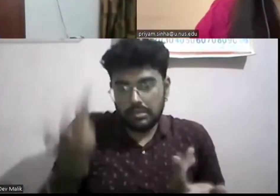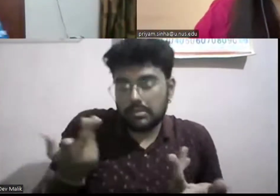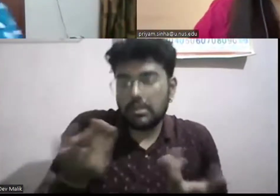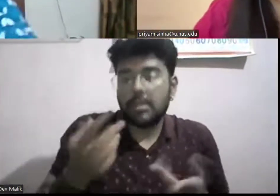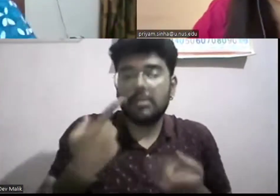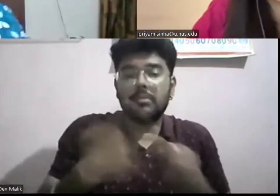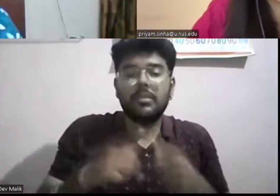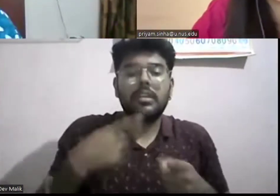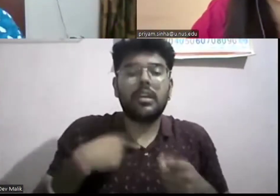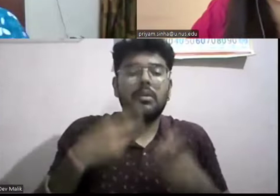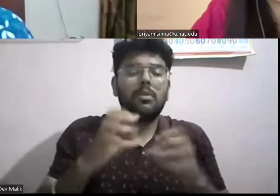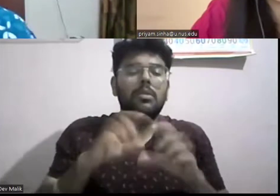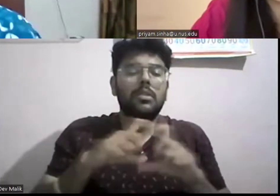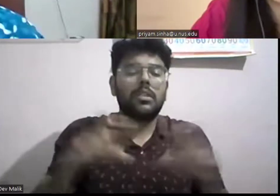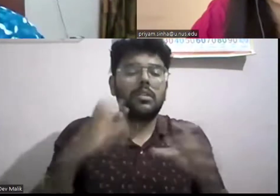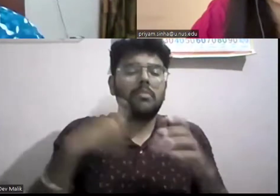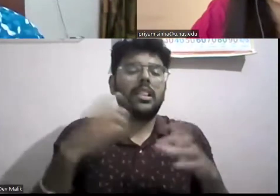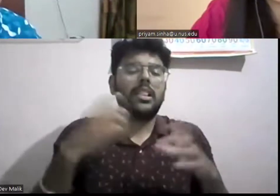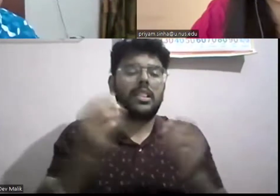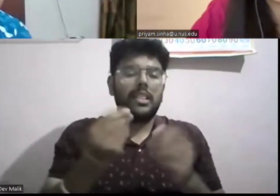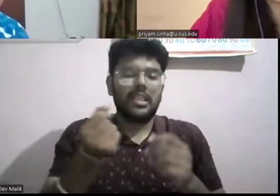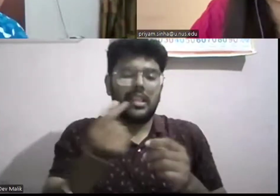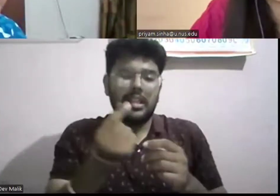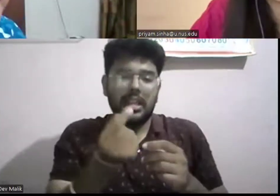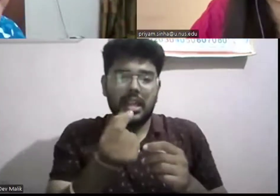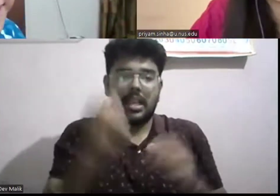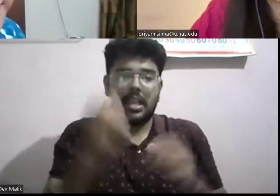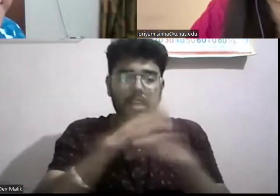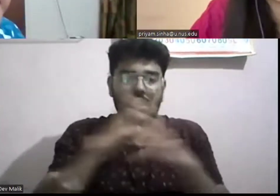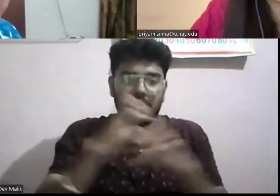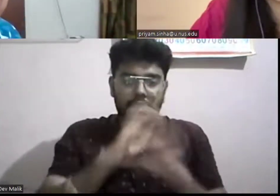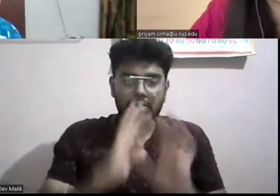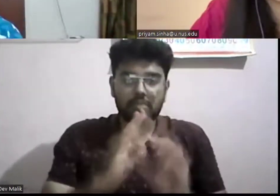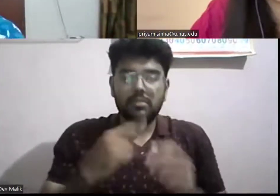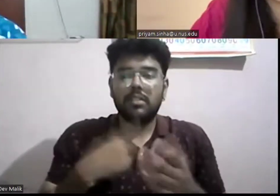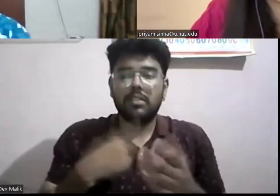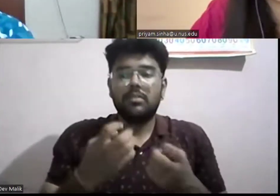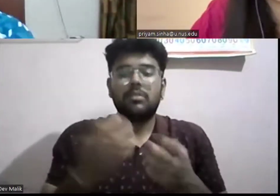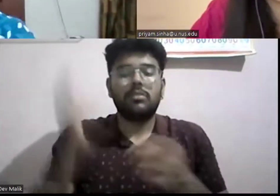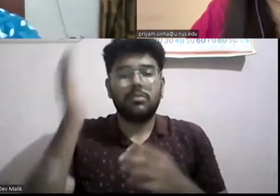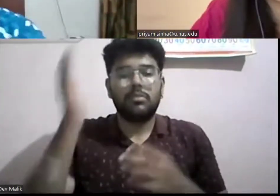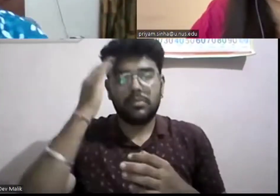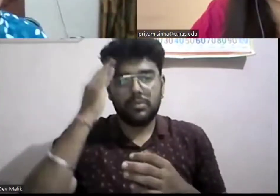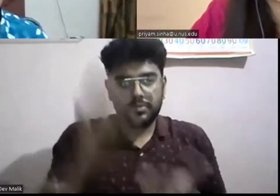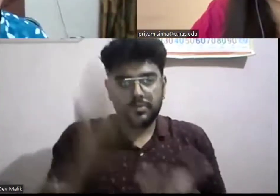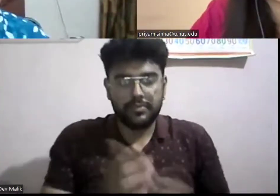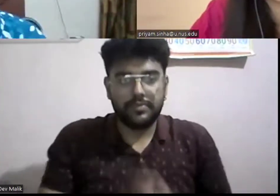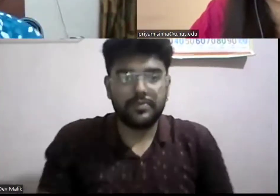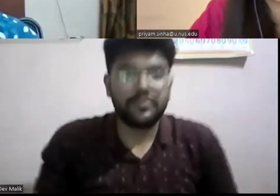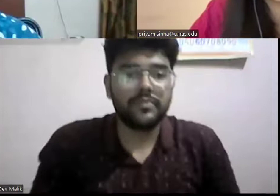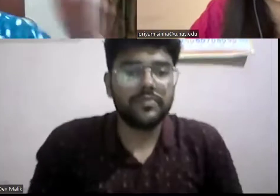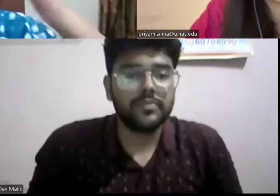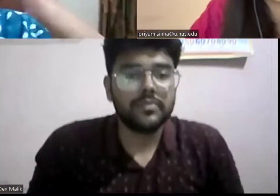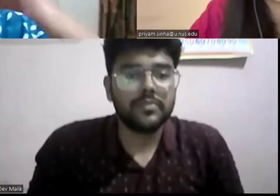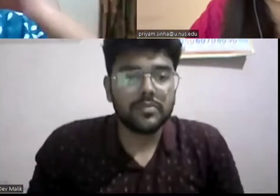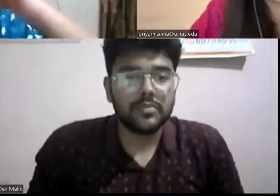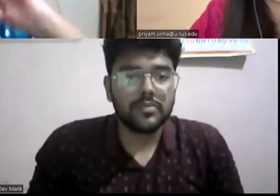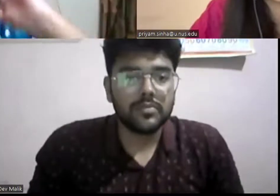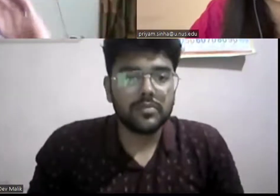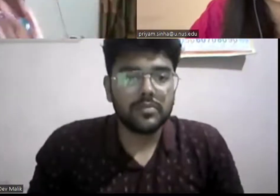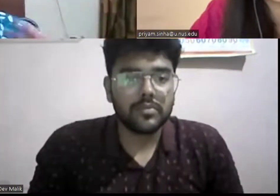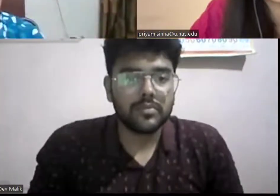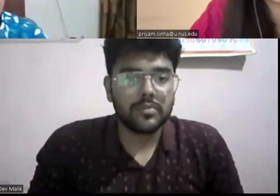So I'm a little confused about the status of the conversation we are having here. Thank you. So if